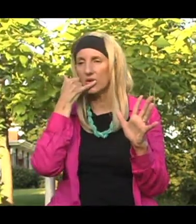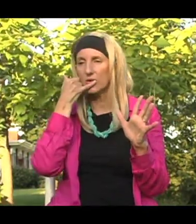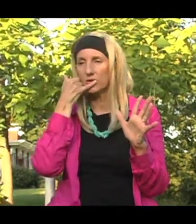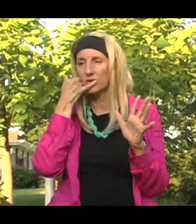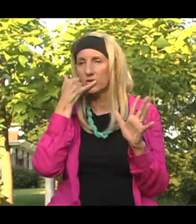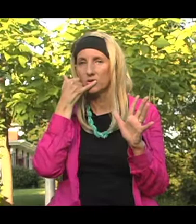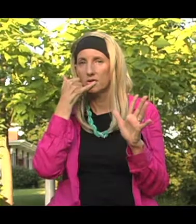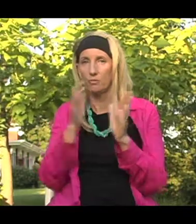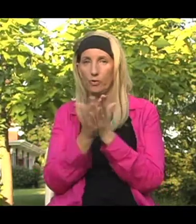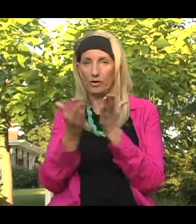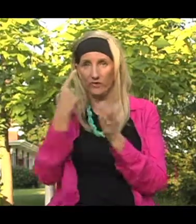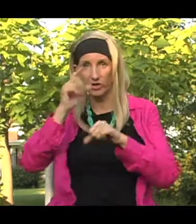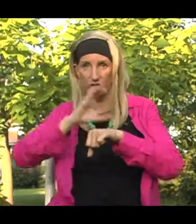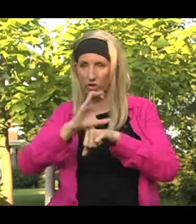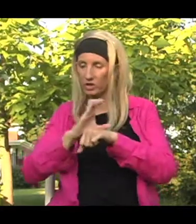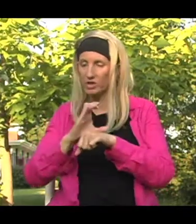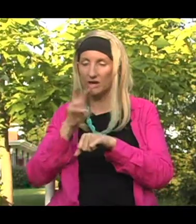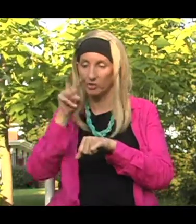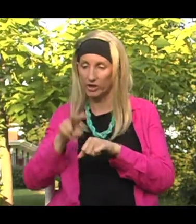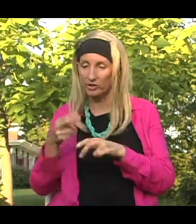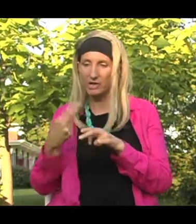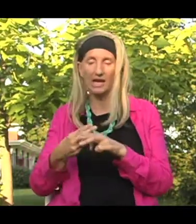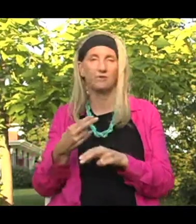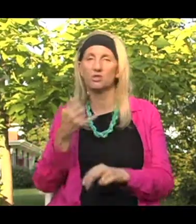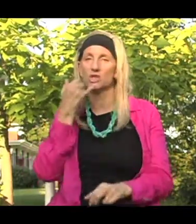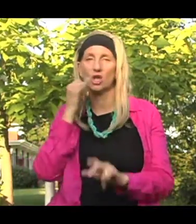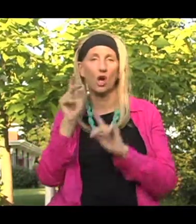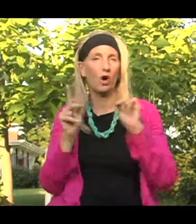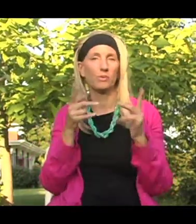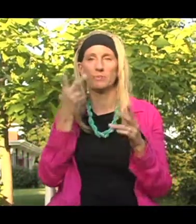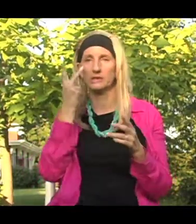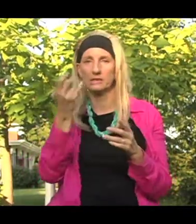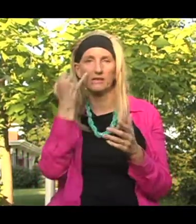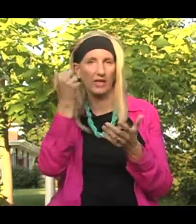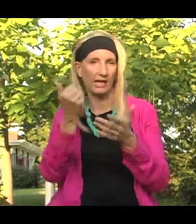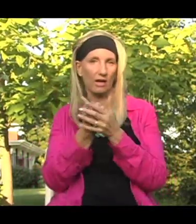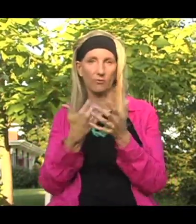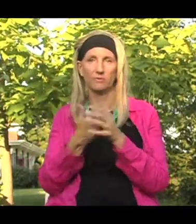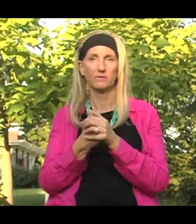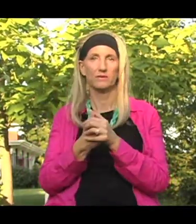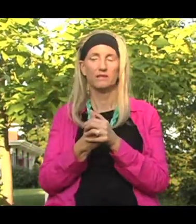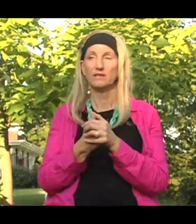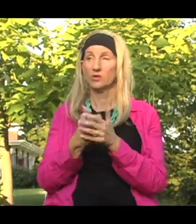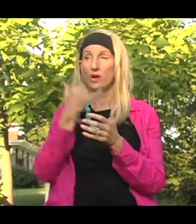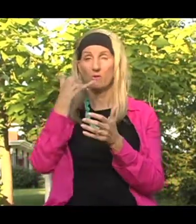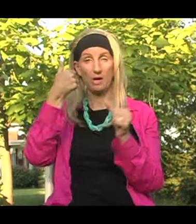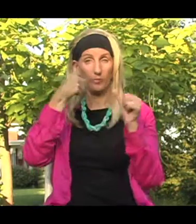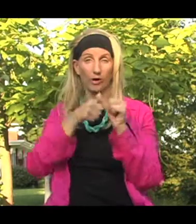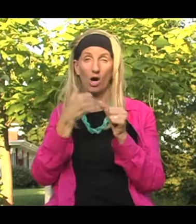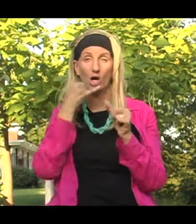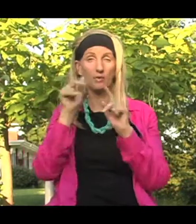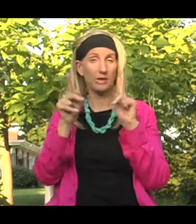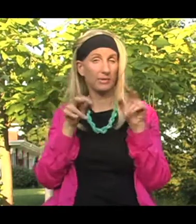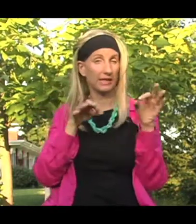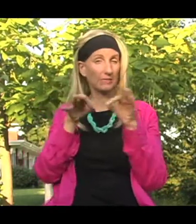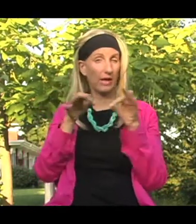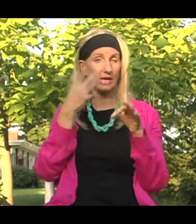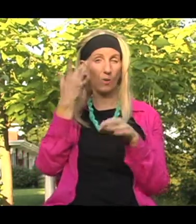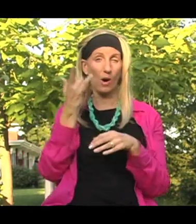phone book for the church, and I'm going to look at their names. I'm just going to call people and see if they can help. So I remember calling people and explaining why